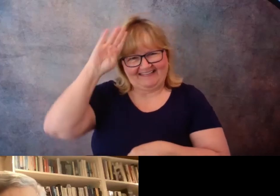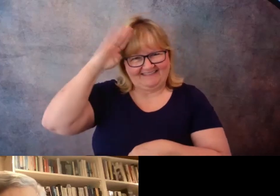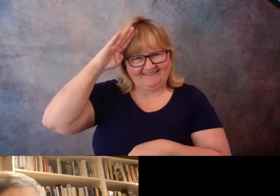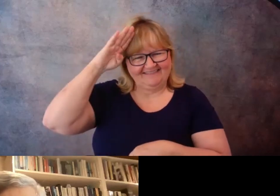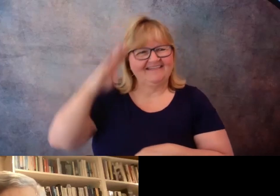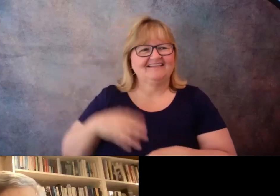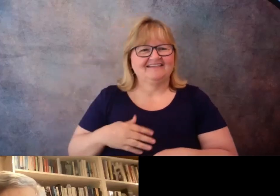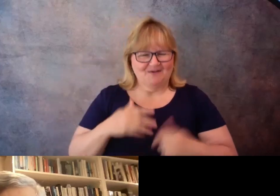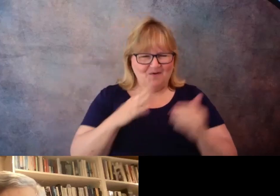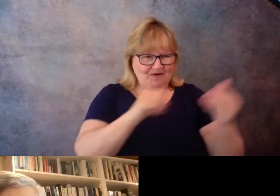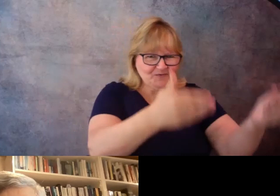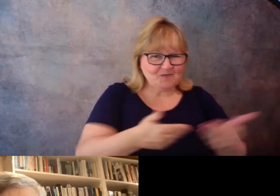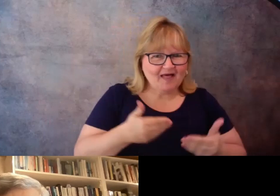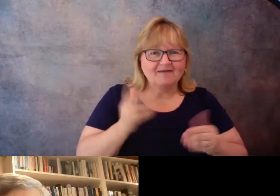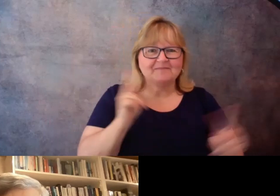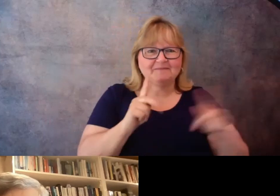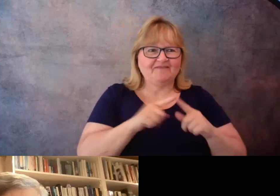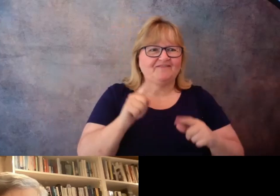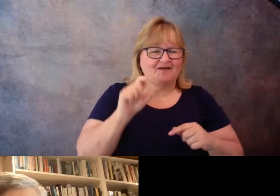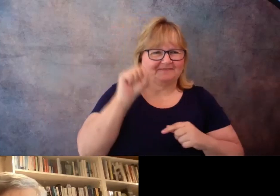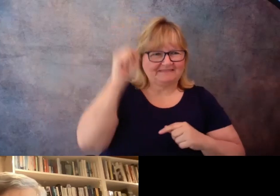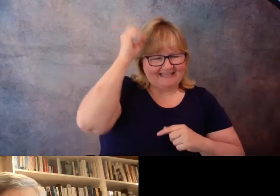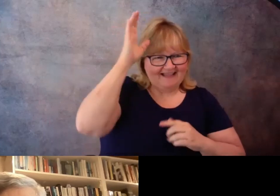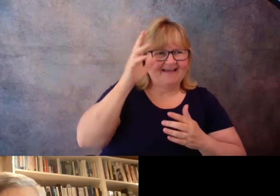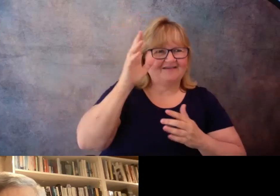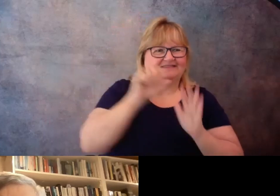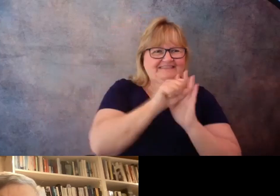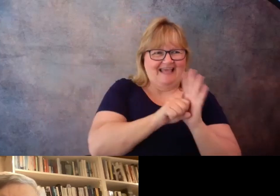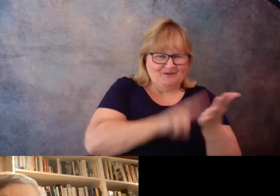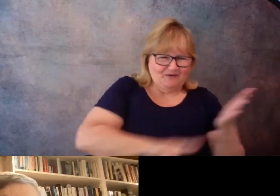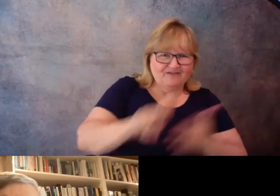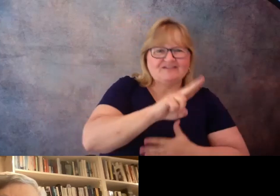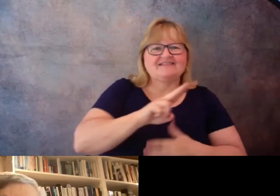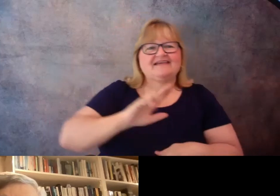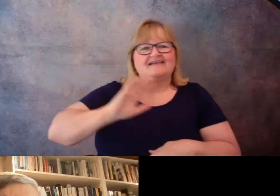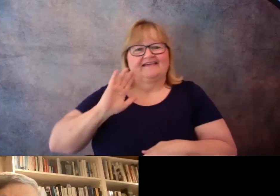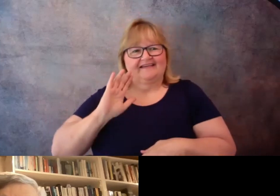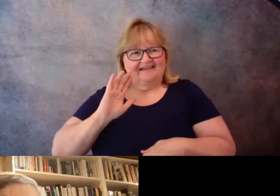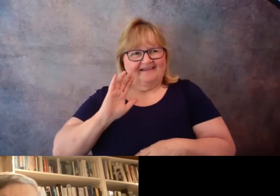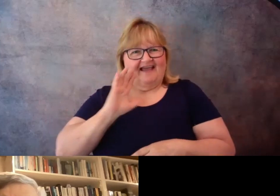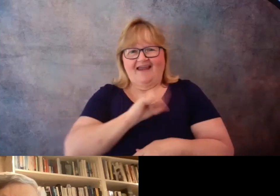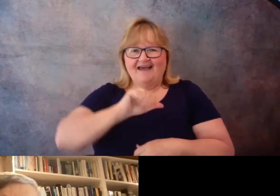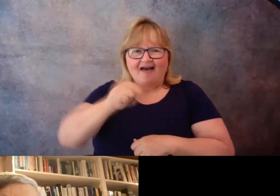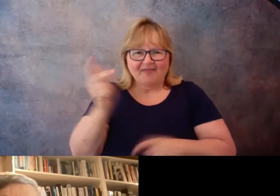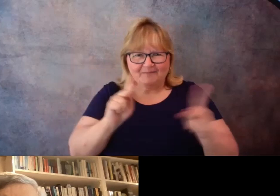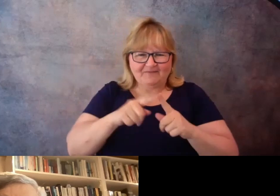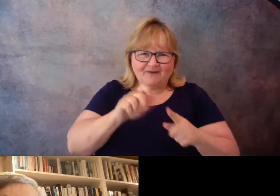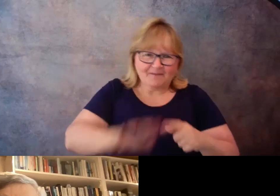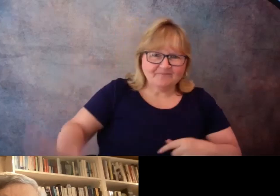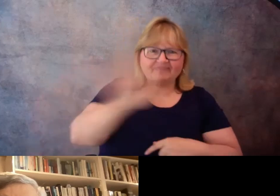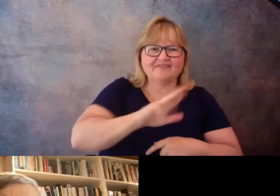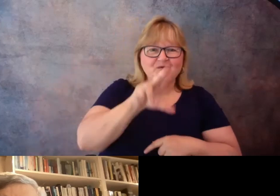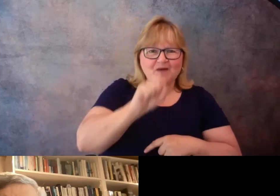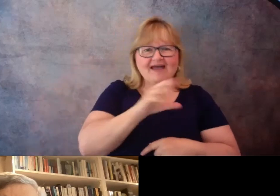at St. Cloud State University and within the United States. And then we have our global participants from all around. So today